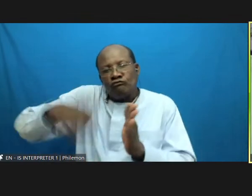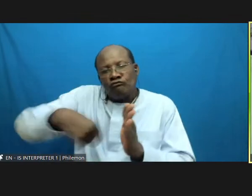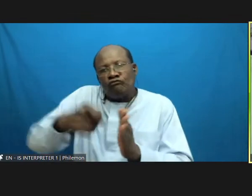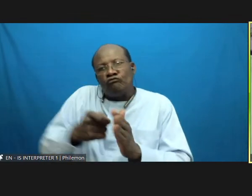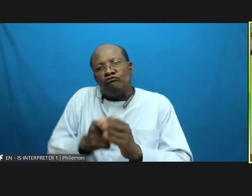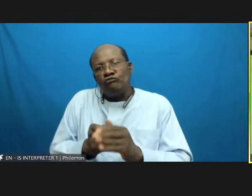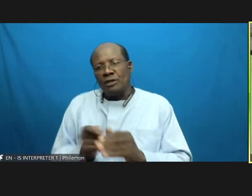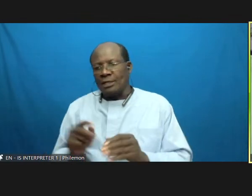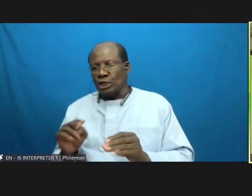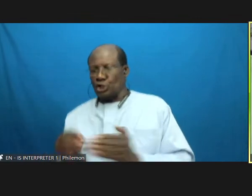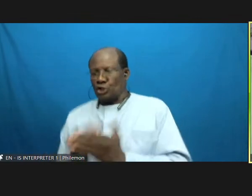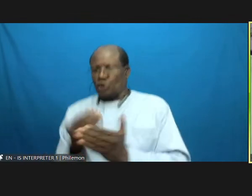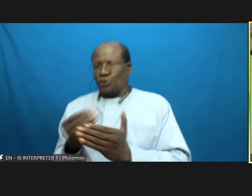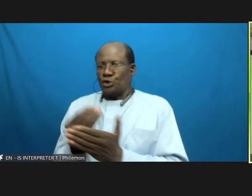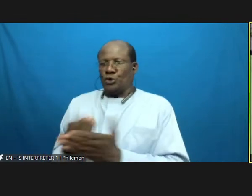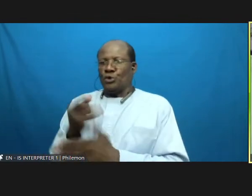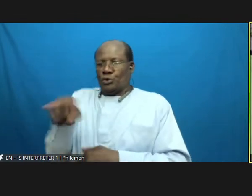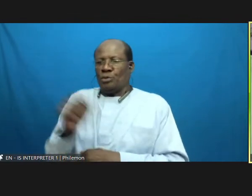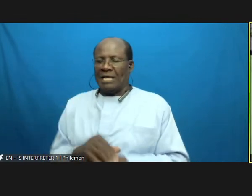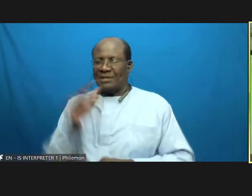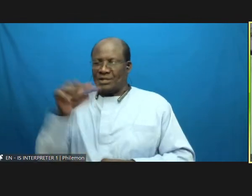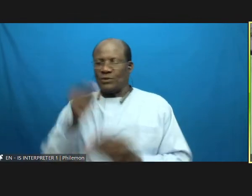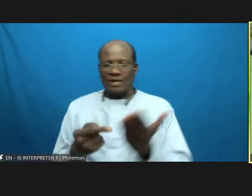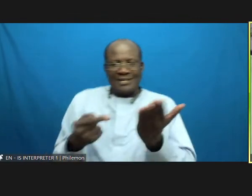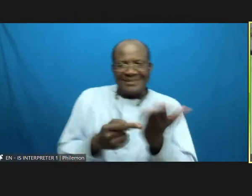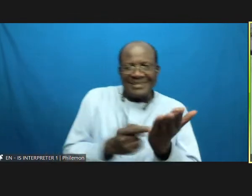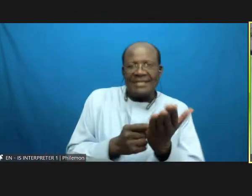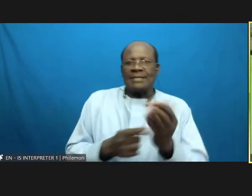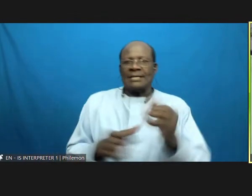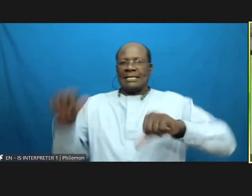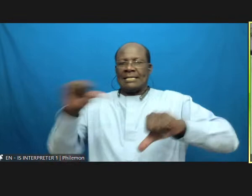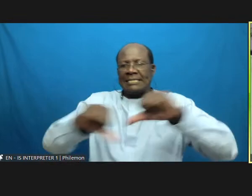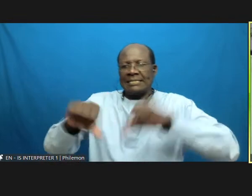especially in the area of science and innovation. Thank you.